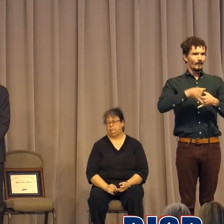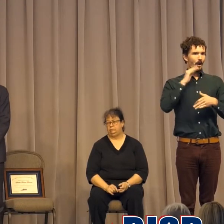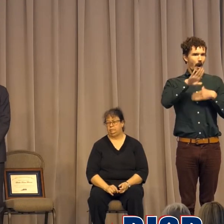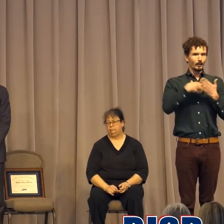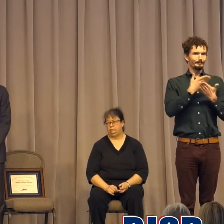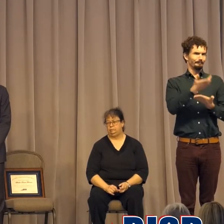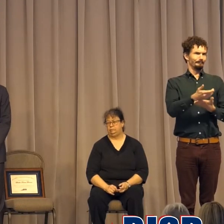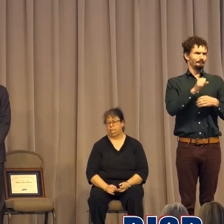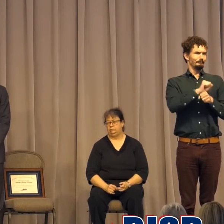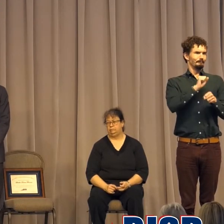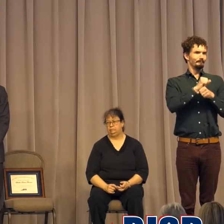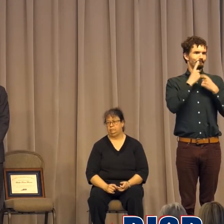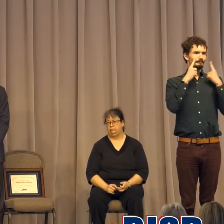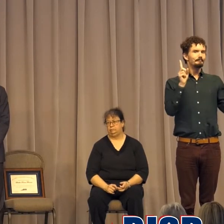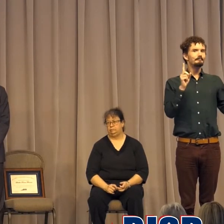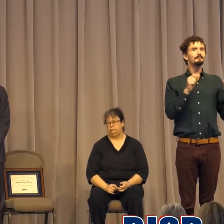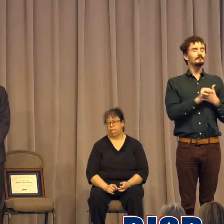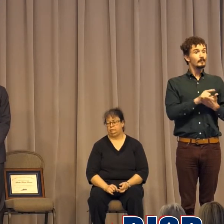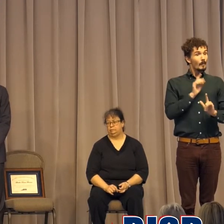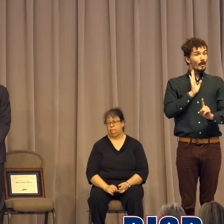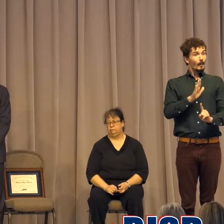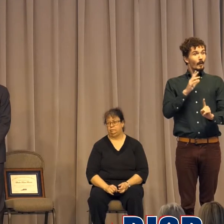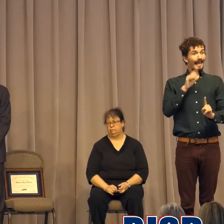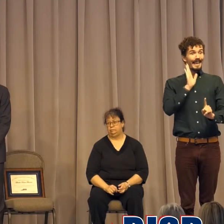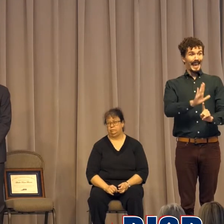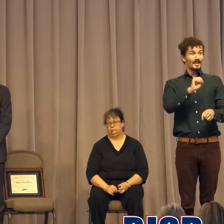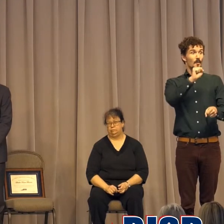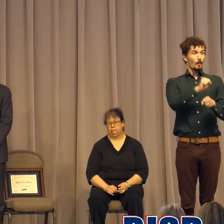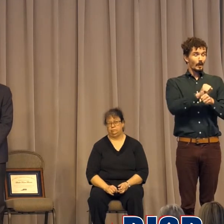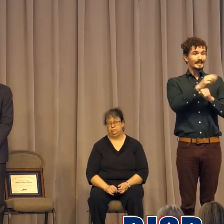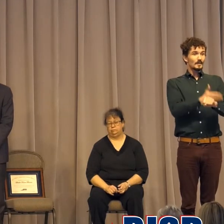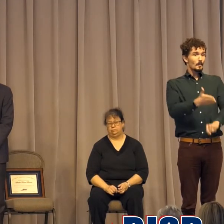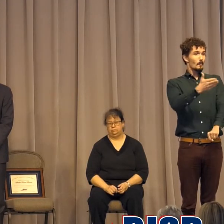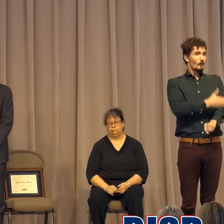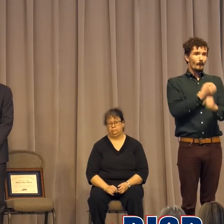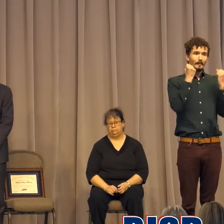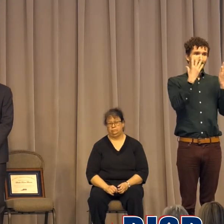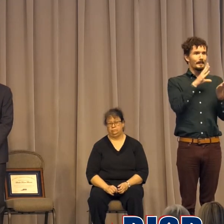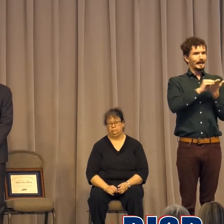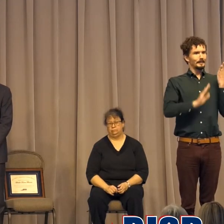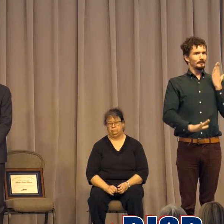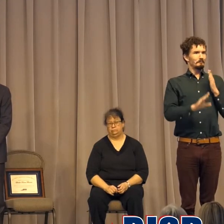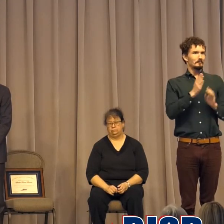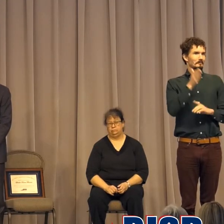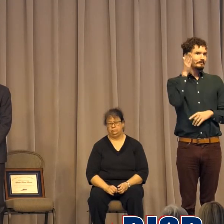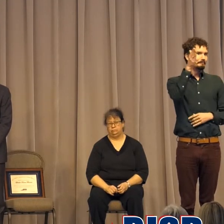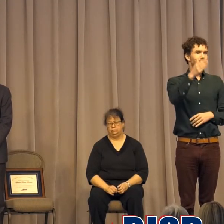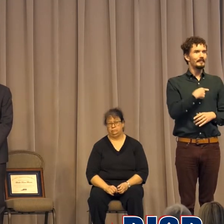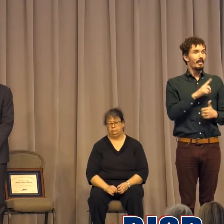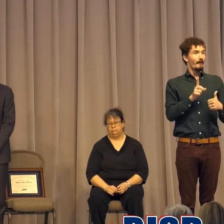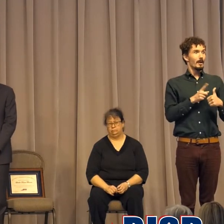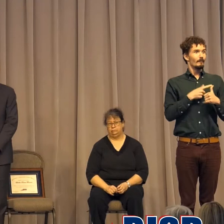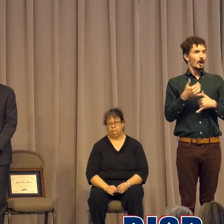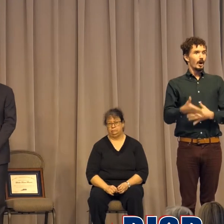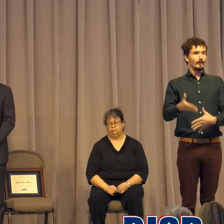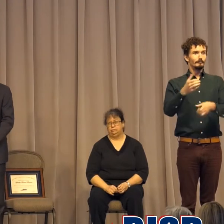His work has improved the life trajectory for millions of children in Texas, and we are sure that as the first recipient of this award,